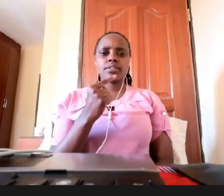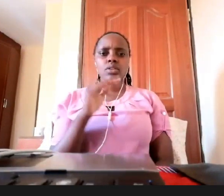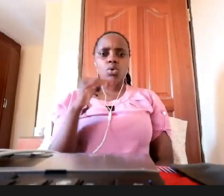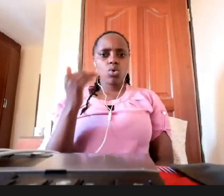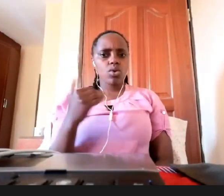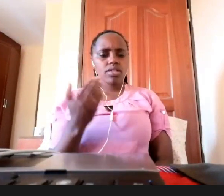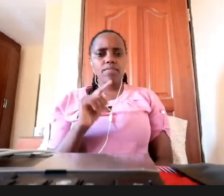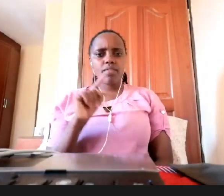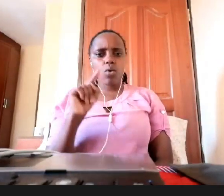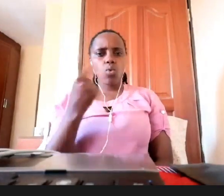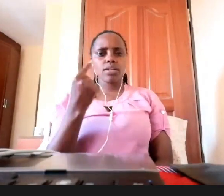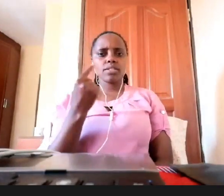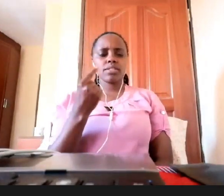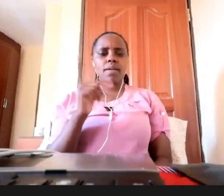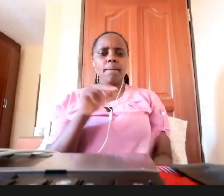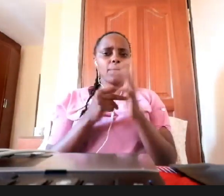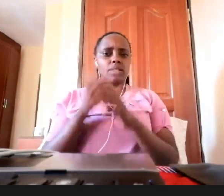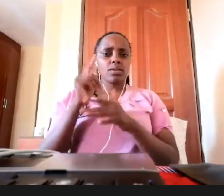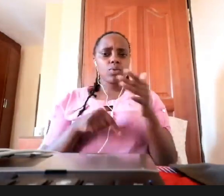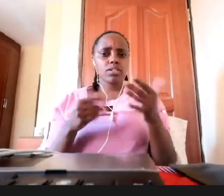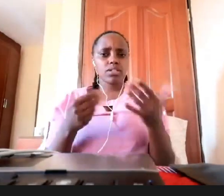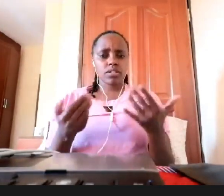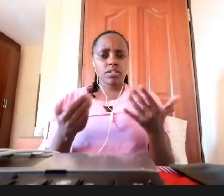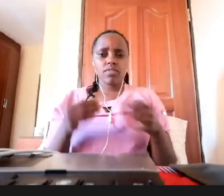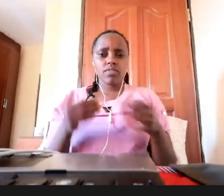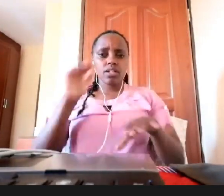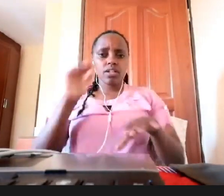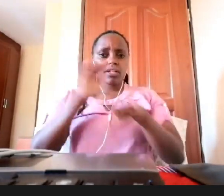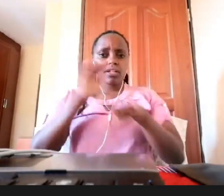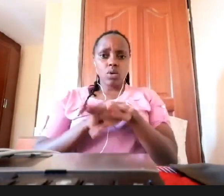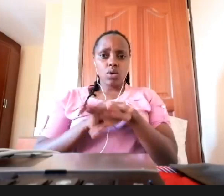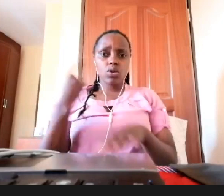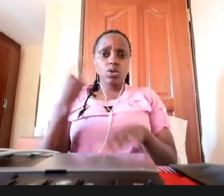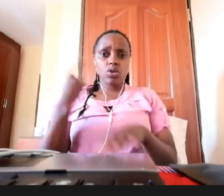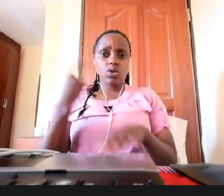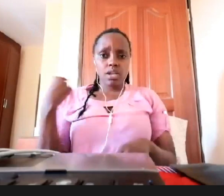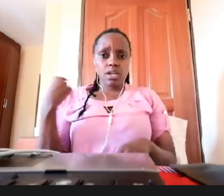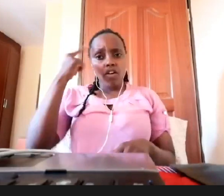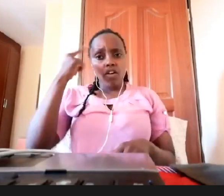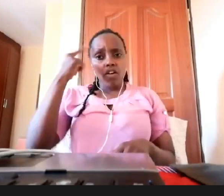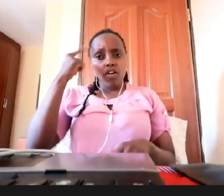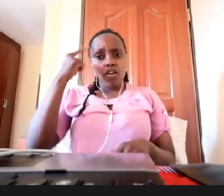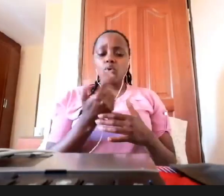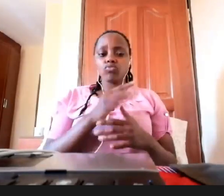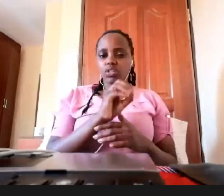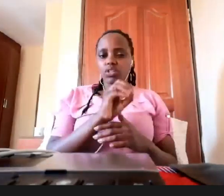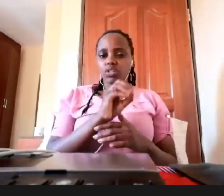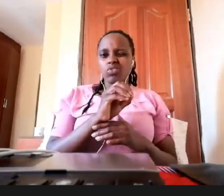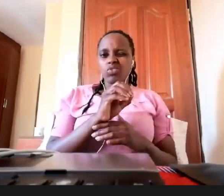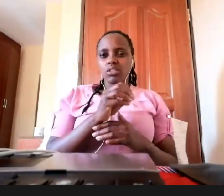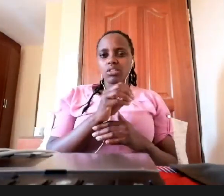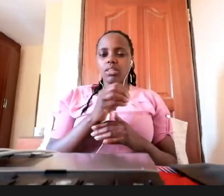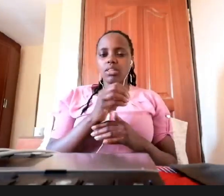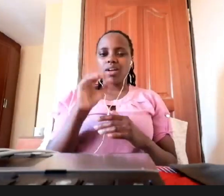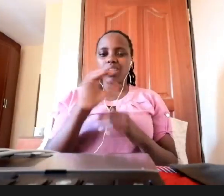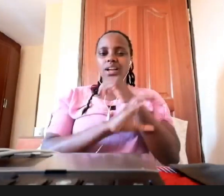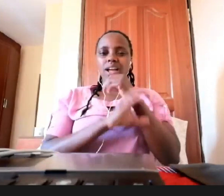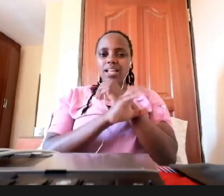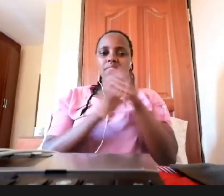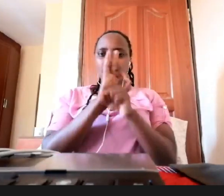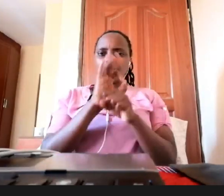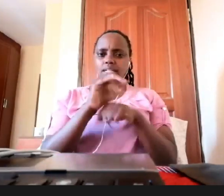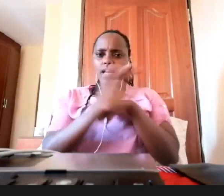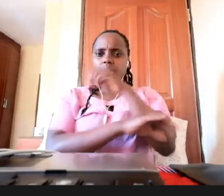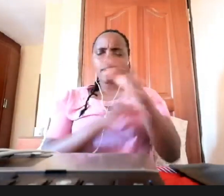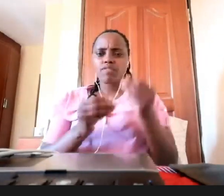That means it's a good number. 40 countries have actually submitted at least